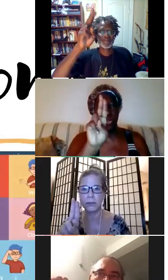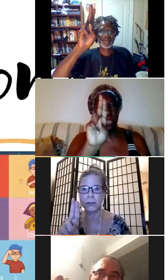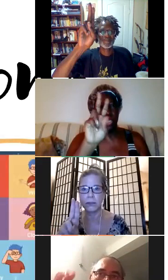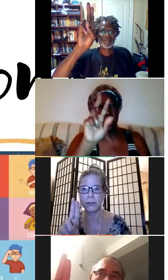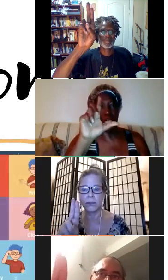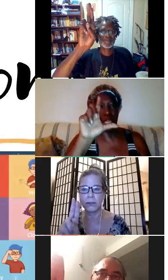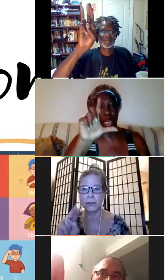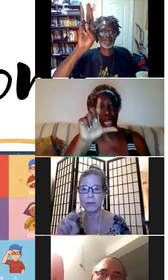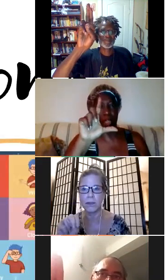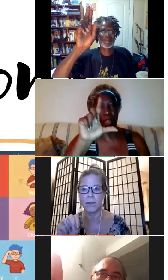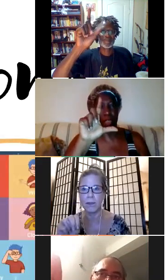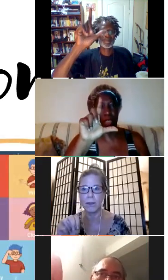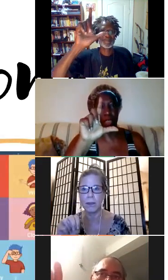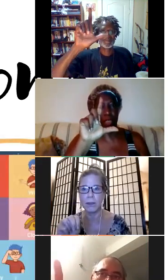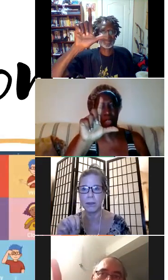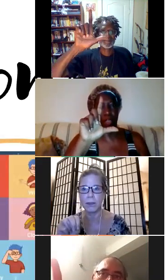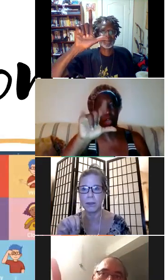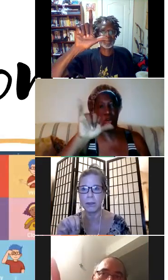JULY.